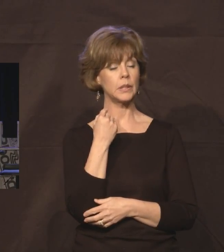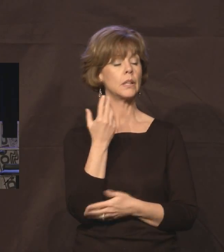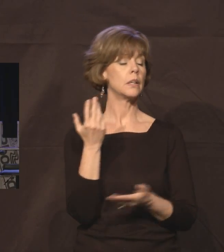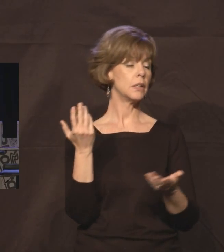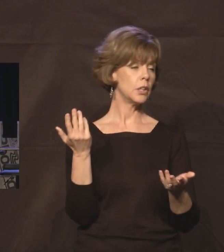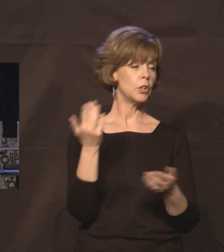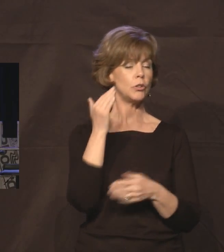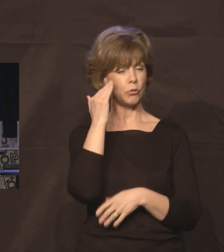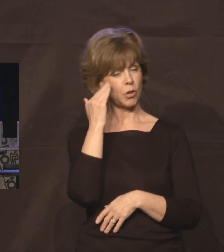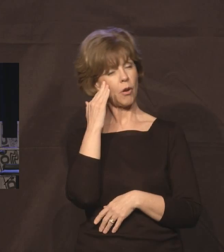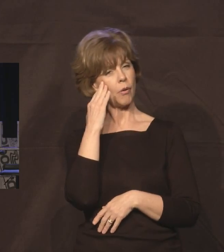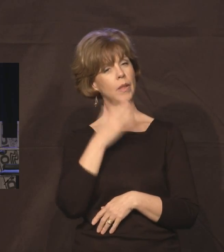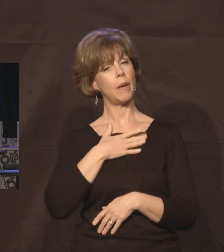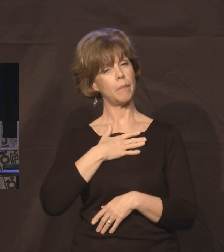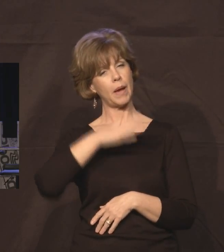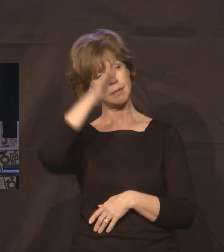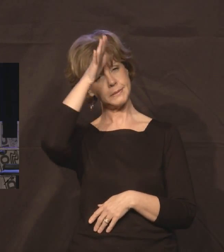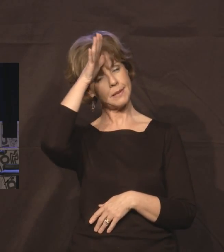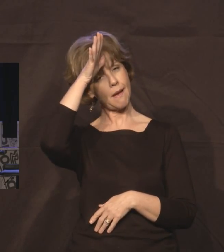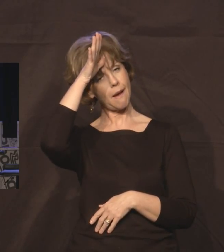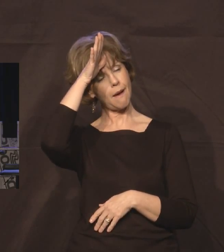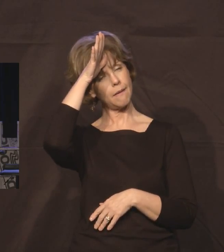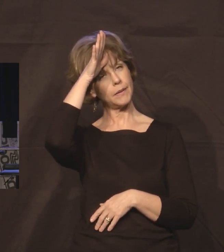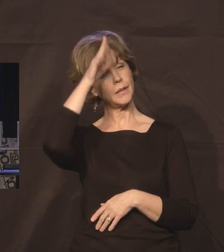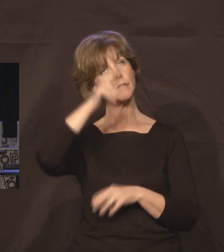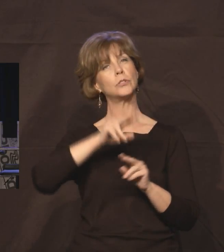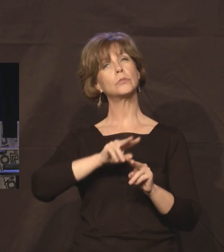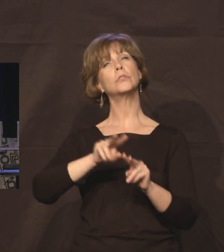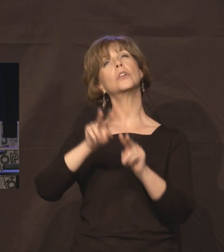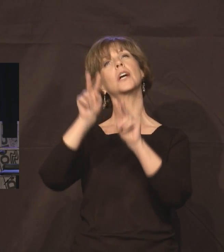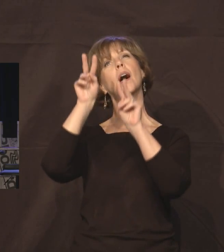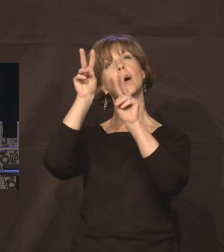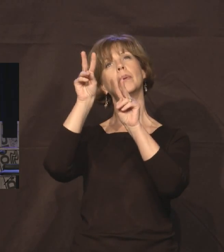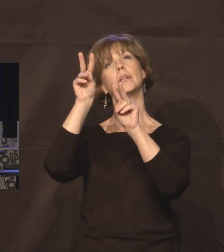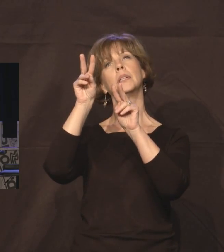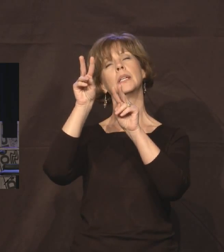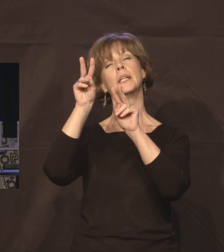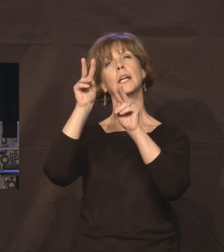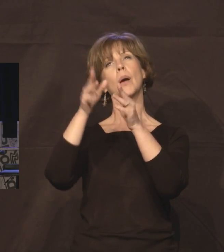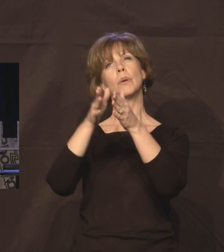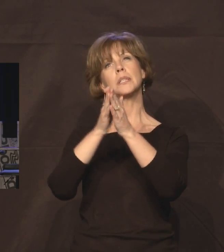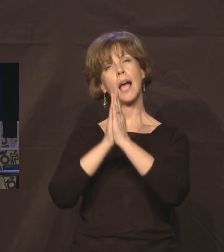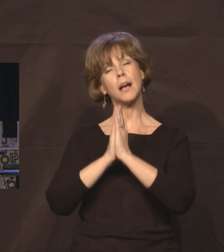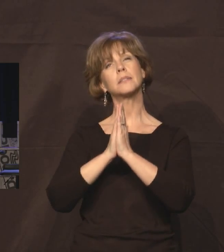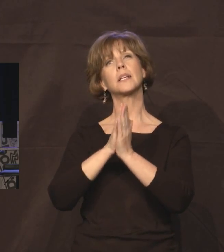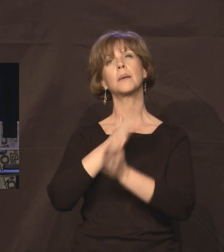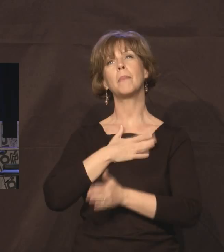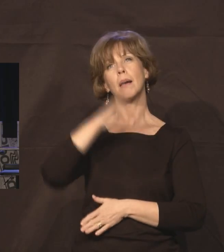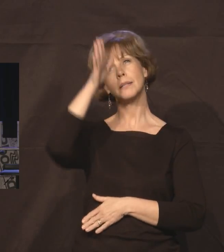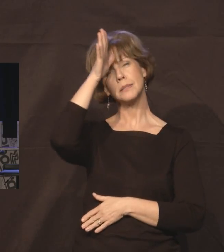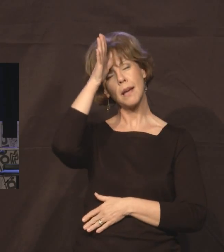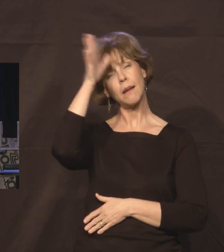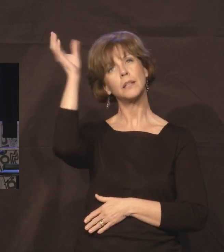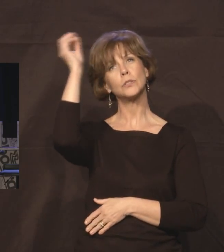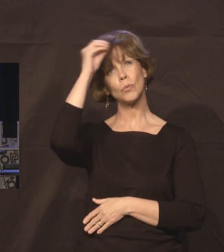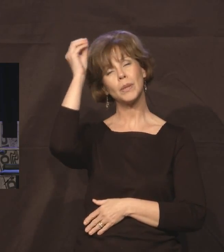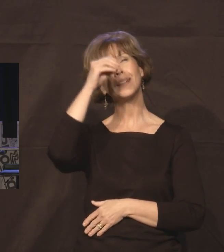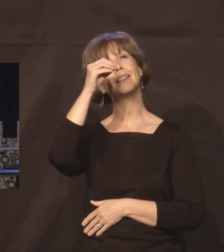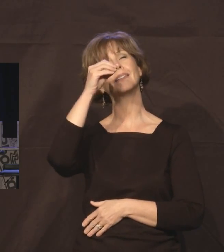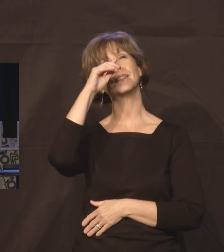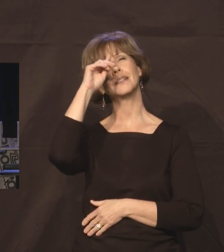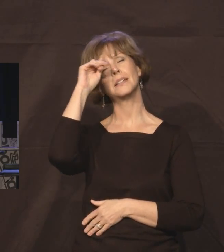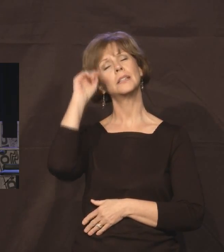he's a strong voice in my life. And here recently I was making a larger decision, and so I was talking to him quite often and just saying,